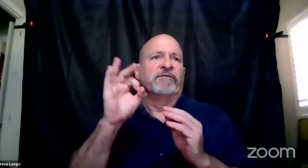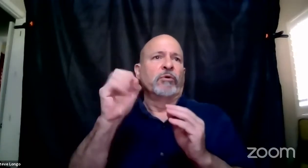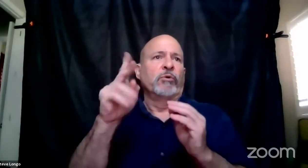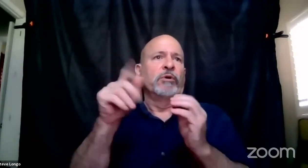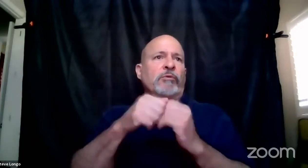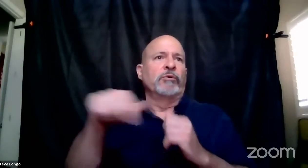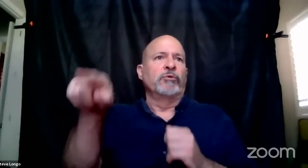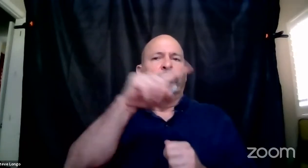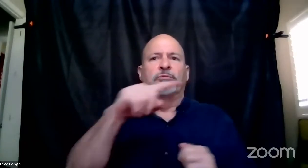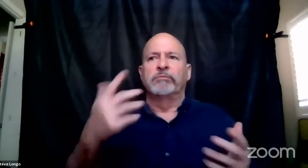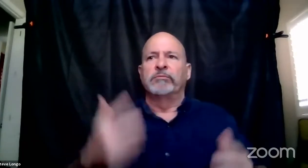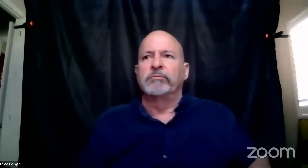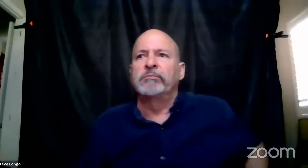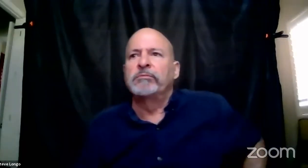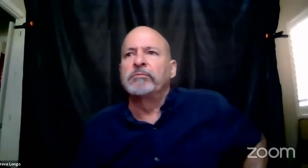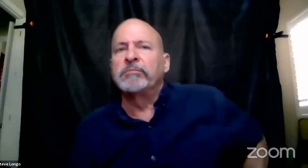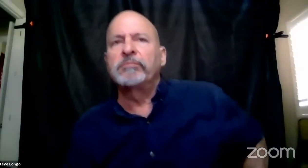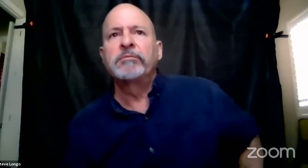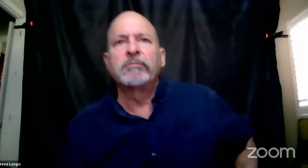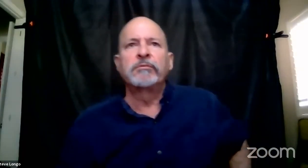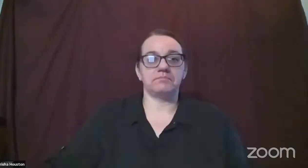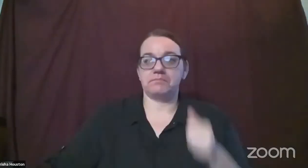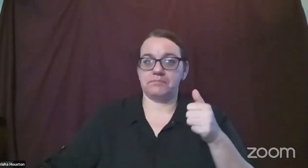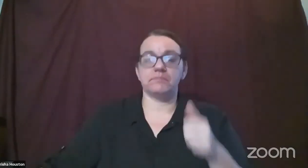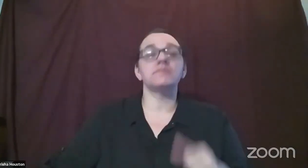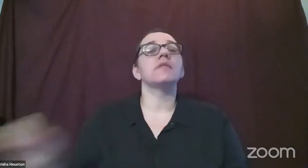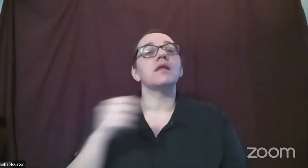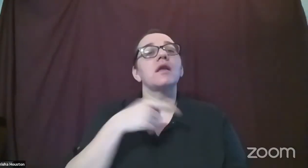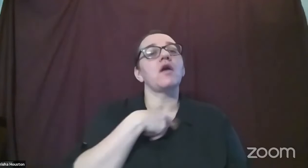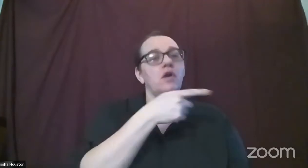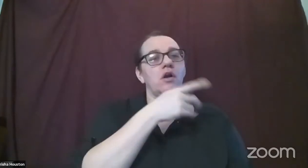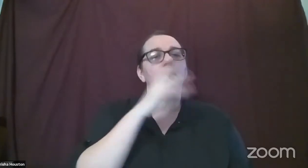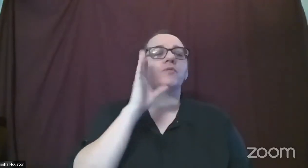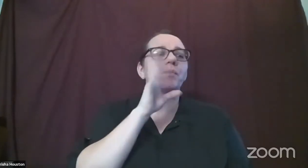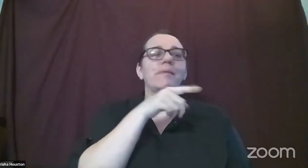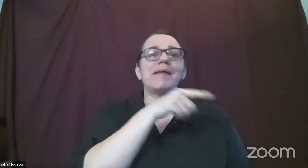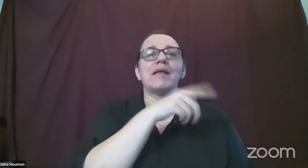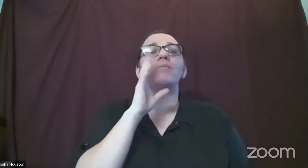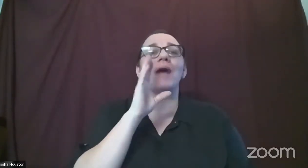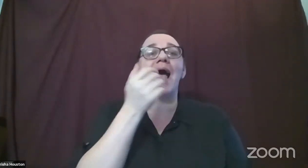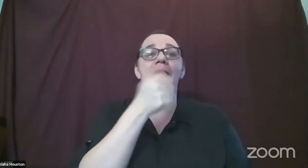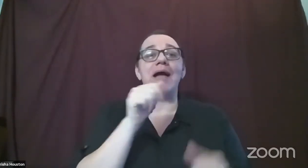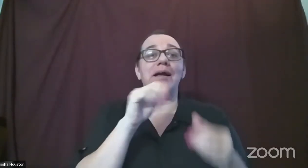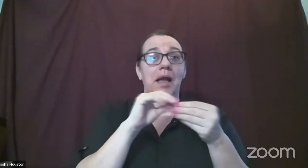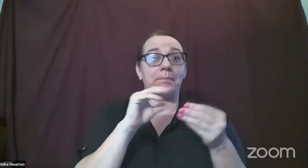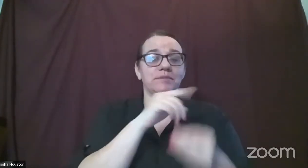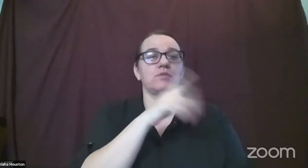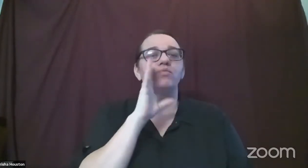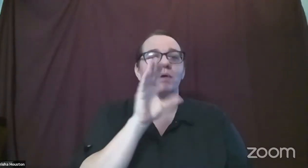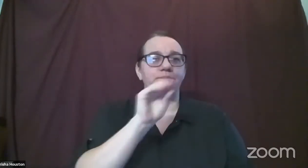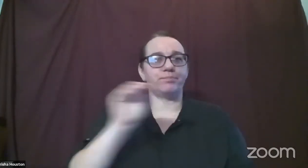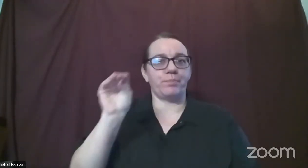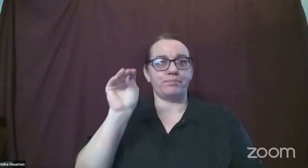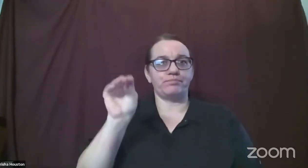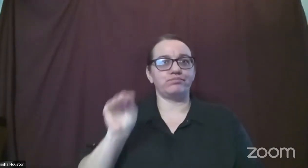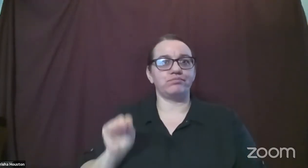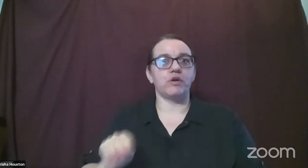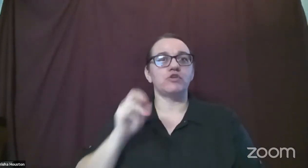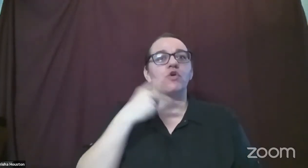public comment. It would be a great time to have that discussion. That sounds like a plan. So any comments